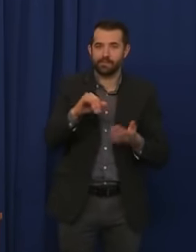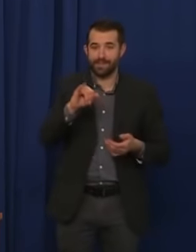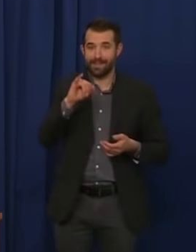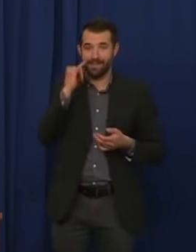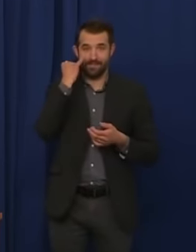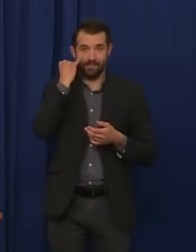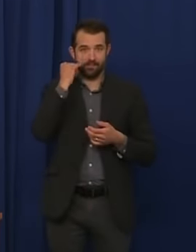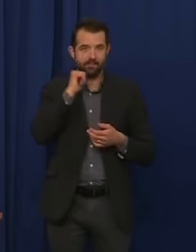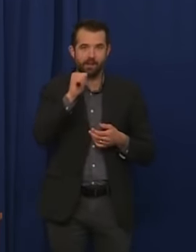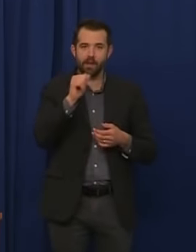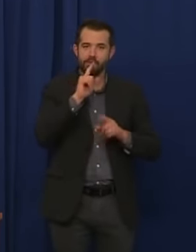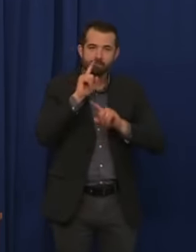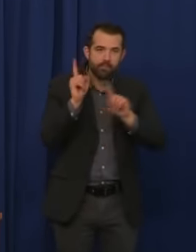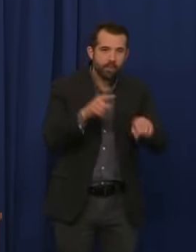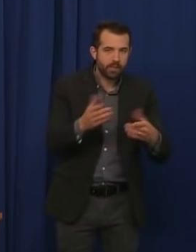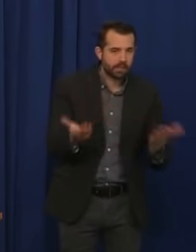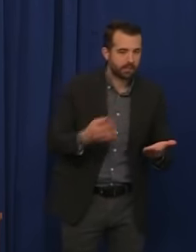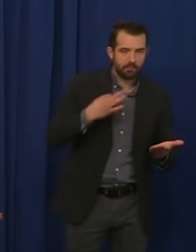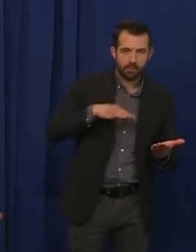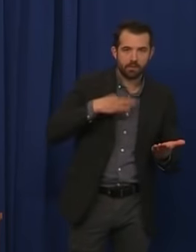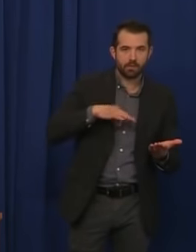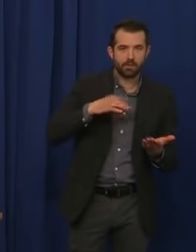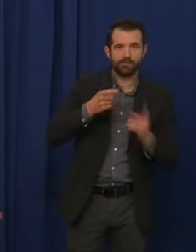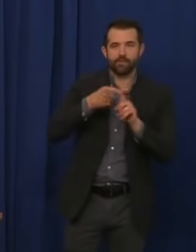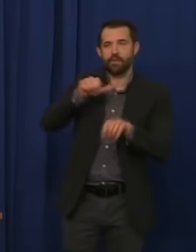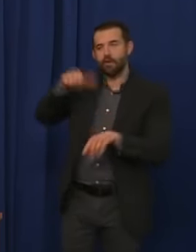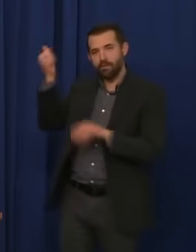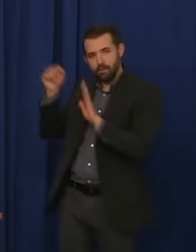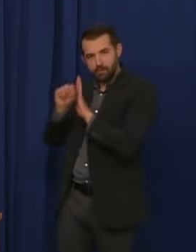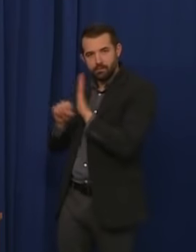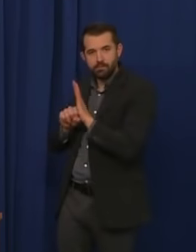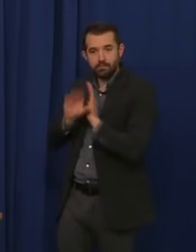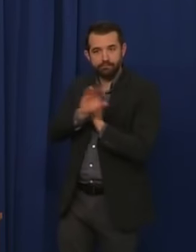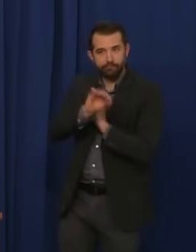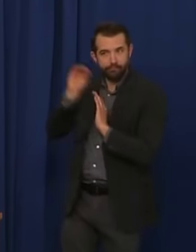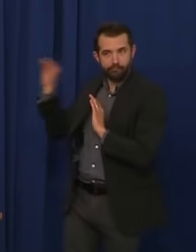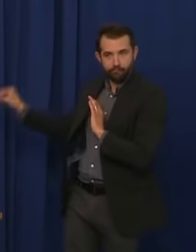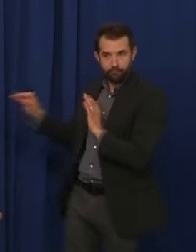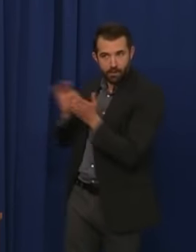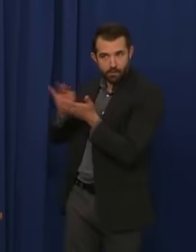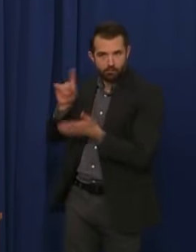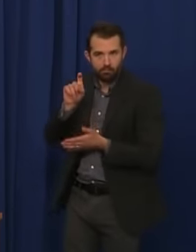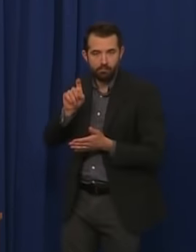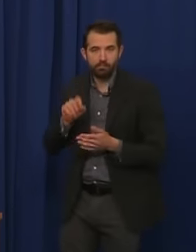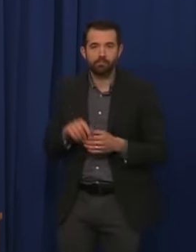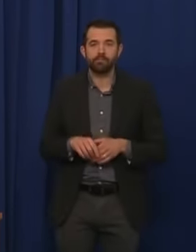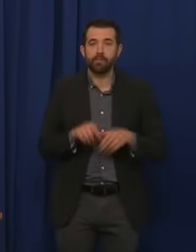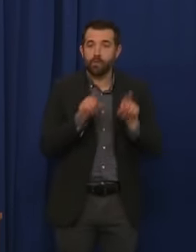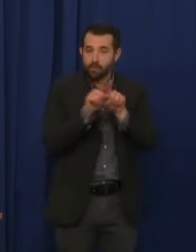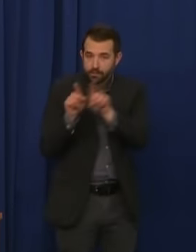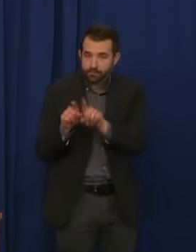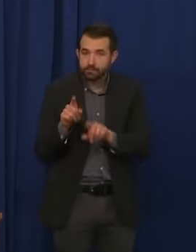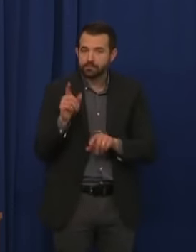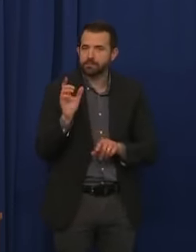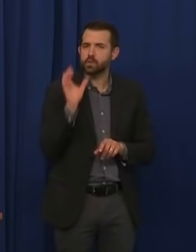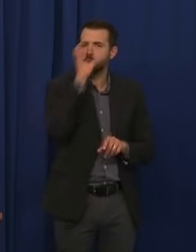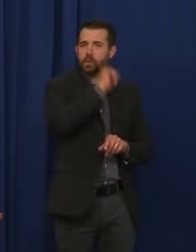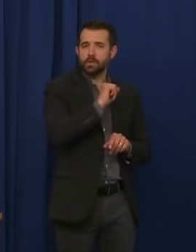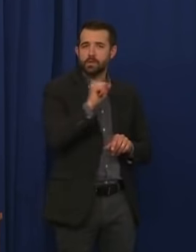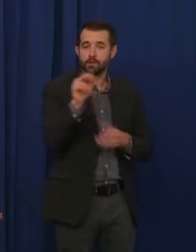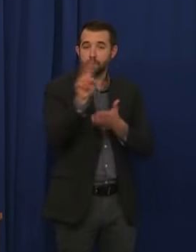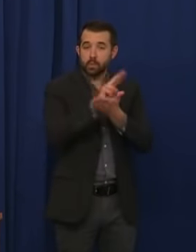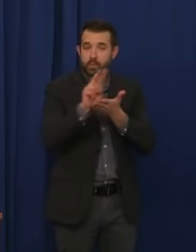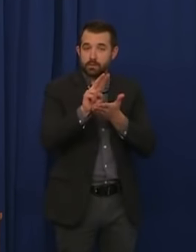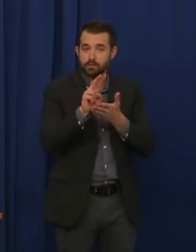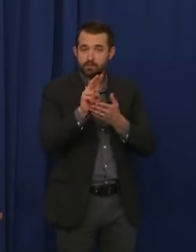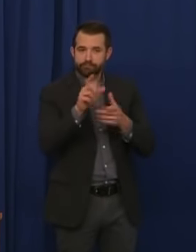they come from other states. And then also, assuming the two-week quarantine period continues for